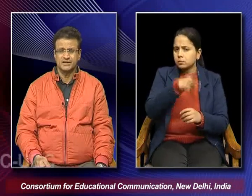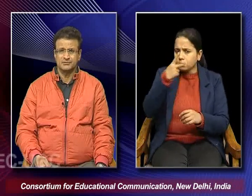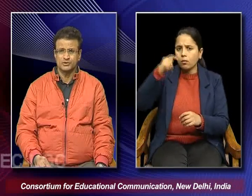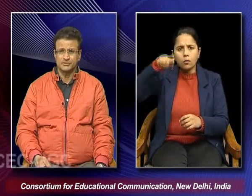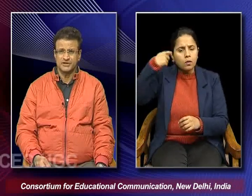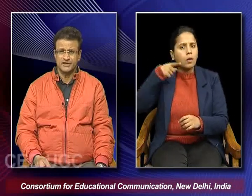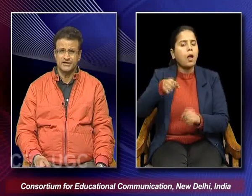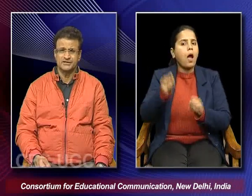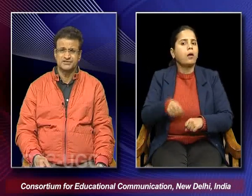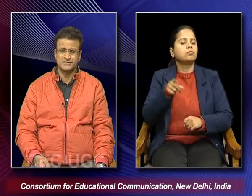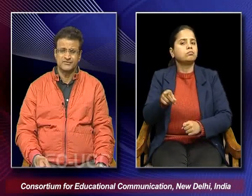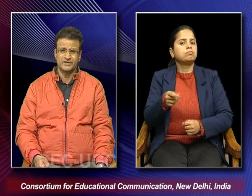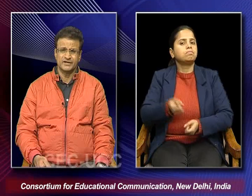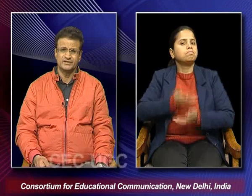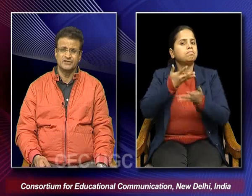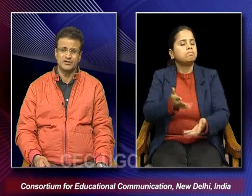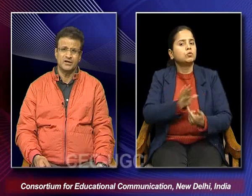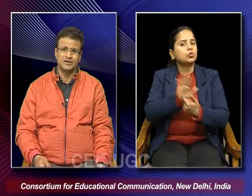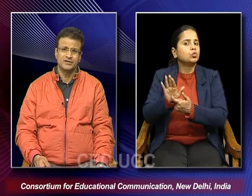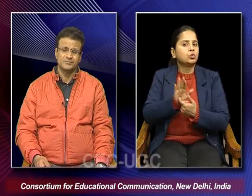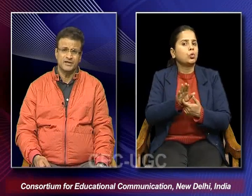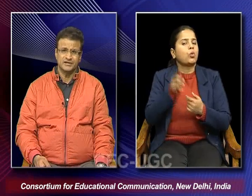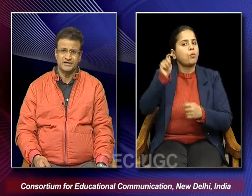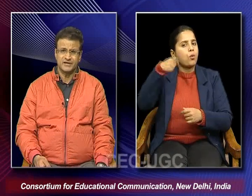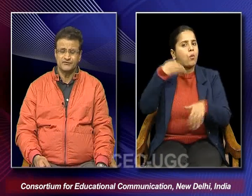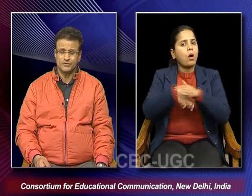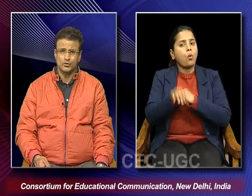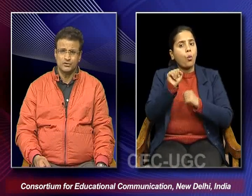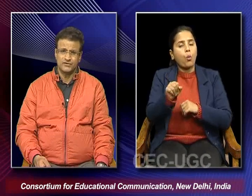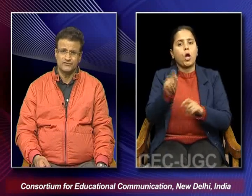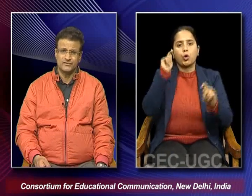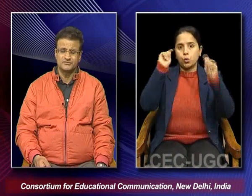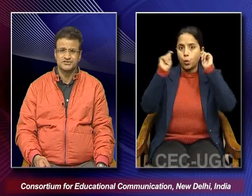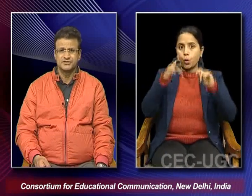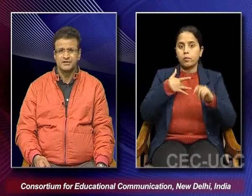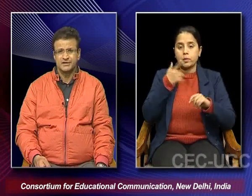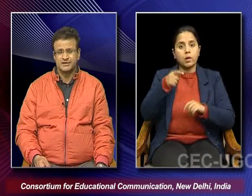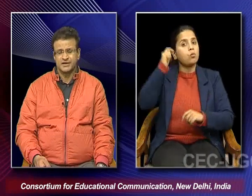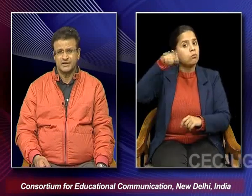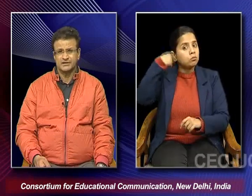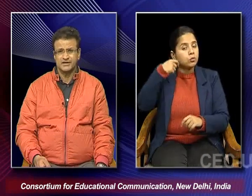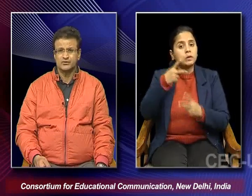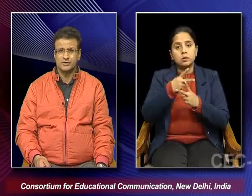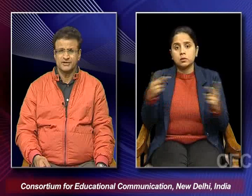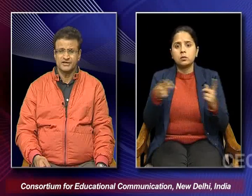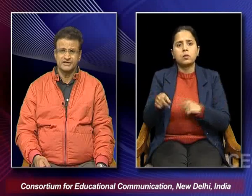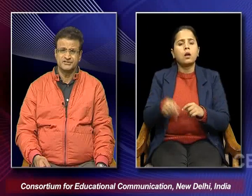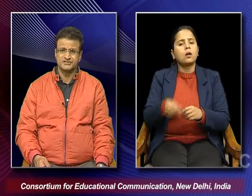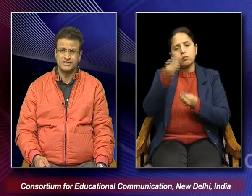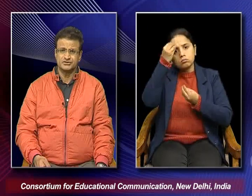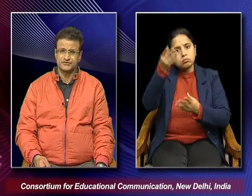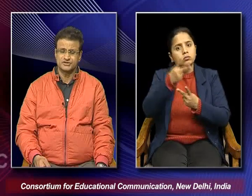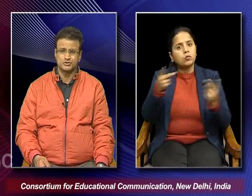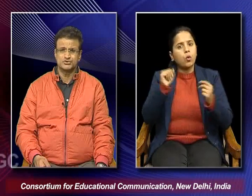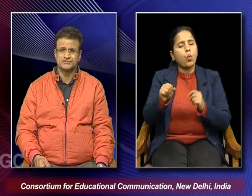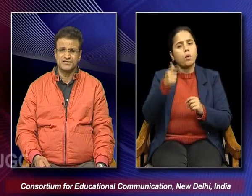are able to communicate in some way, and they are playing that kind of a role where films are trying to communicate these kinds